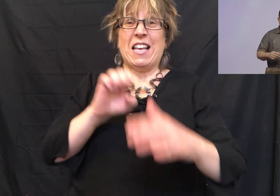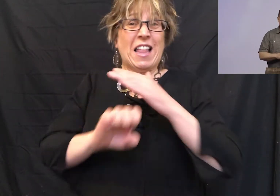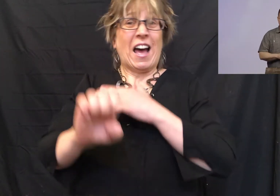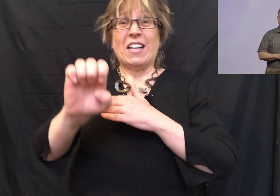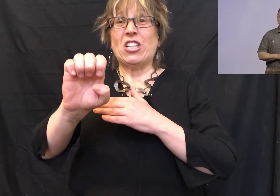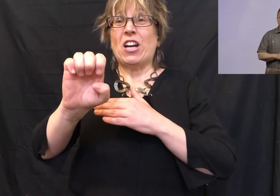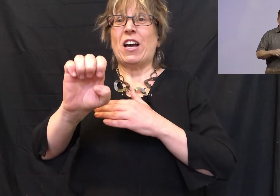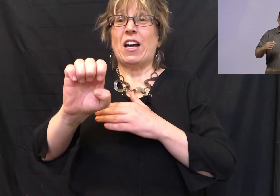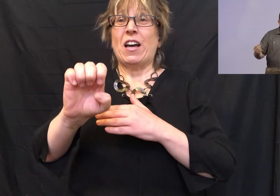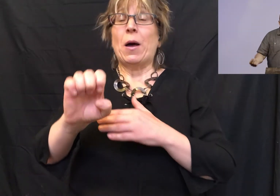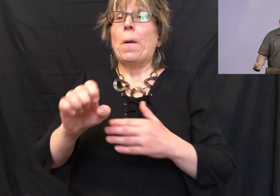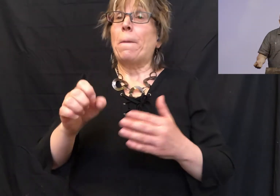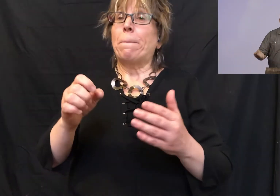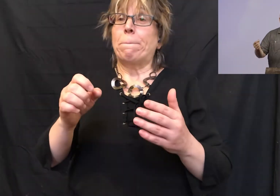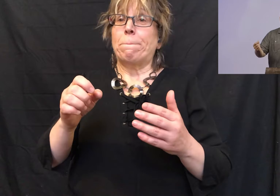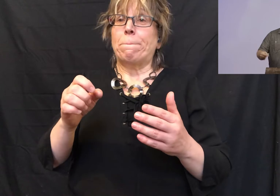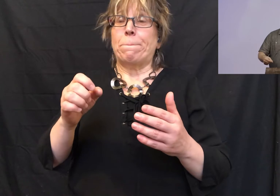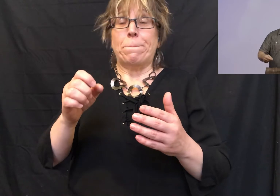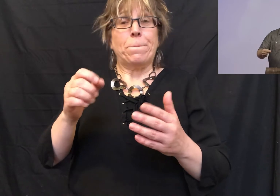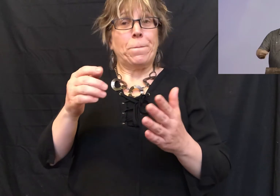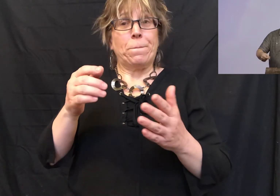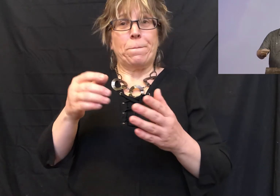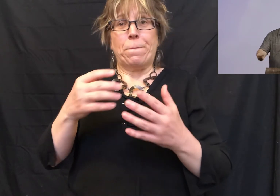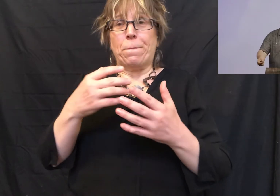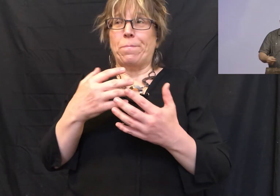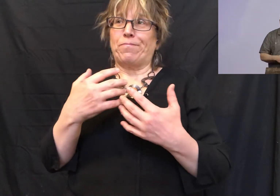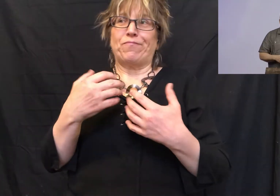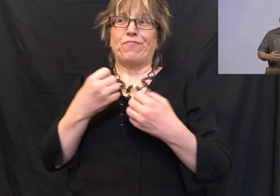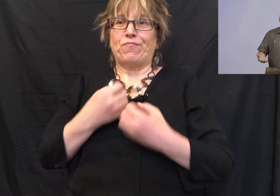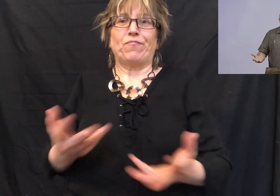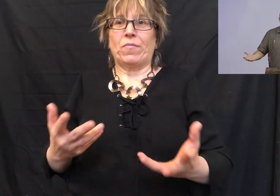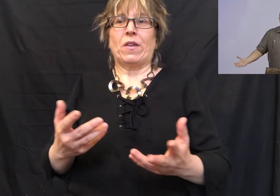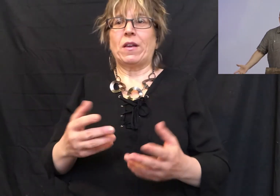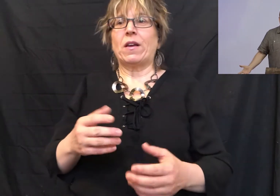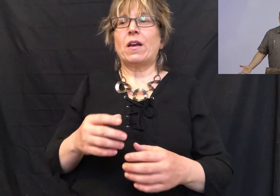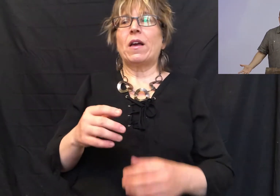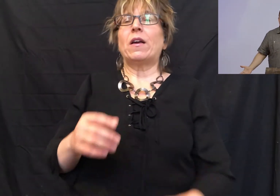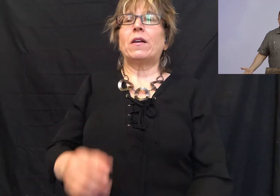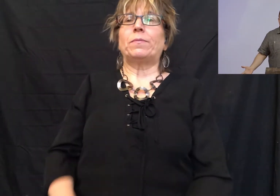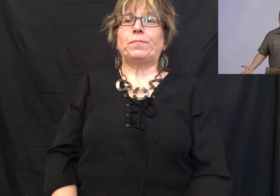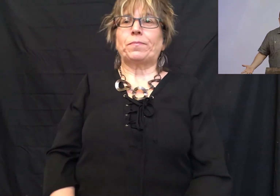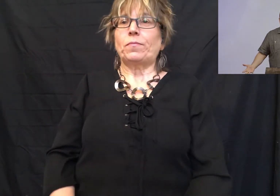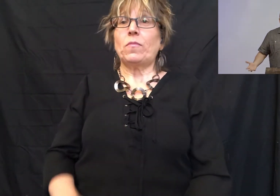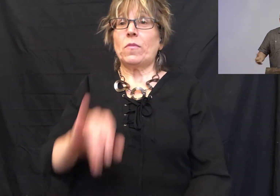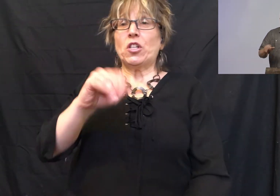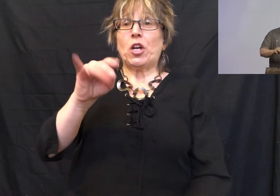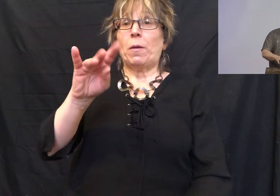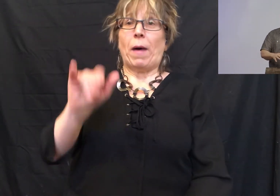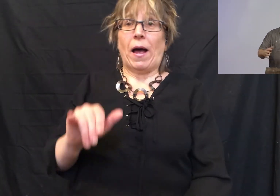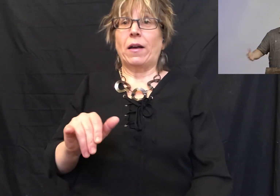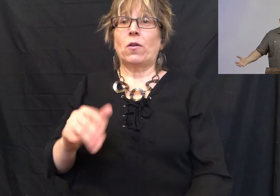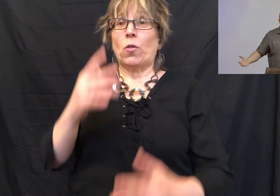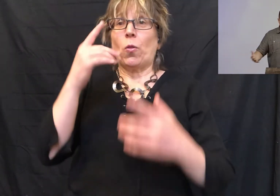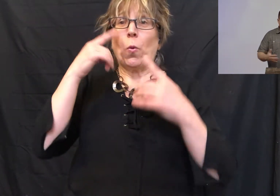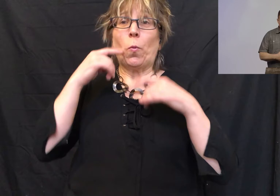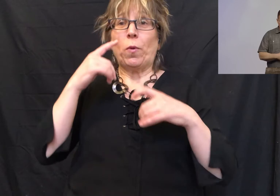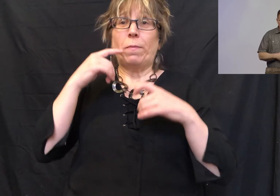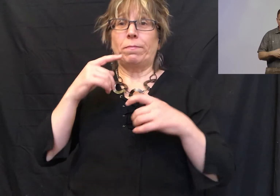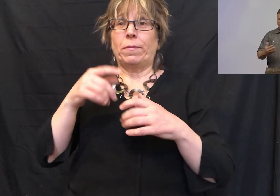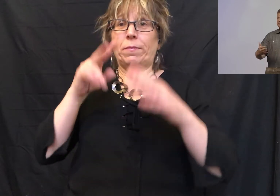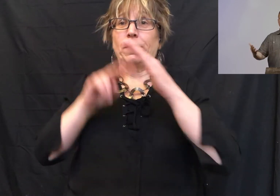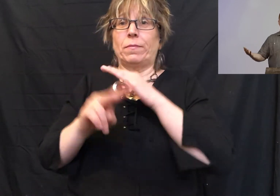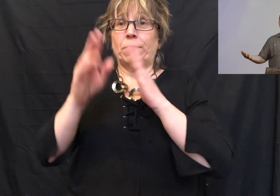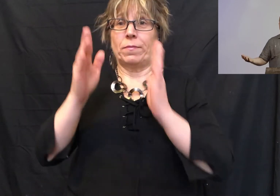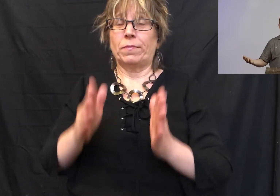out in his ministry. Jeremiah was depressed and suicidal. He's called the weeping prophet. Thomas doubted. John